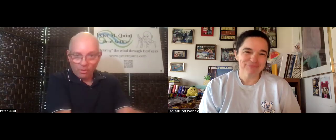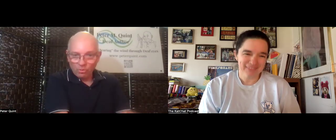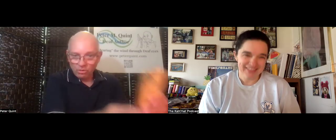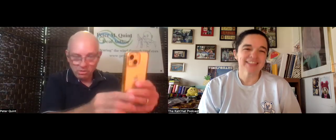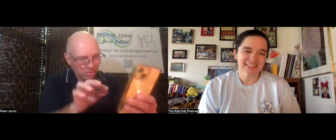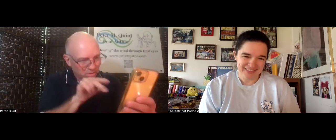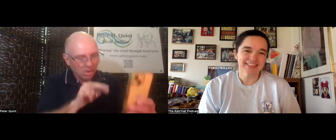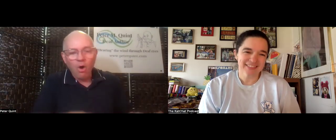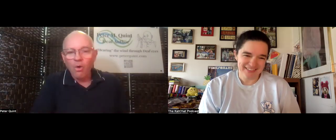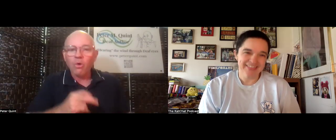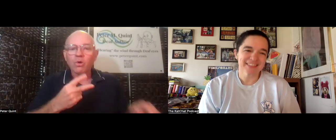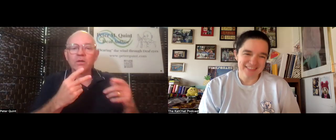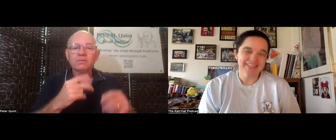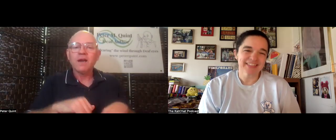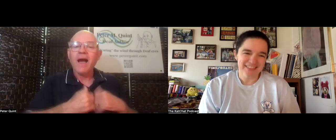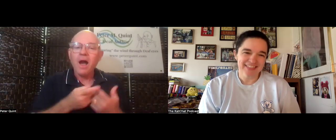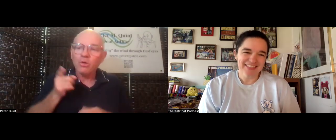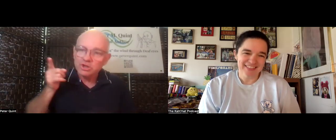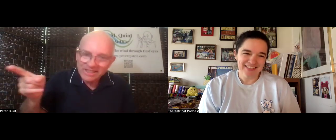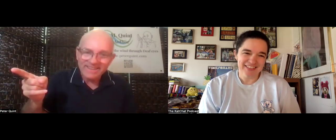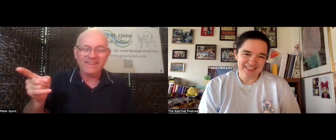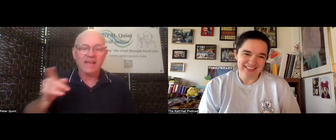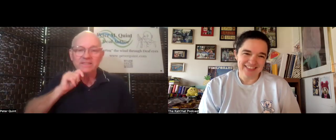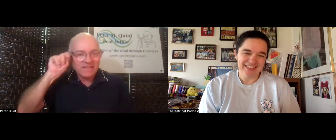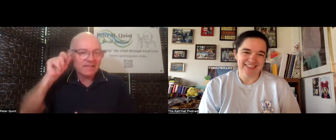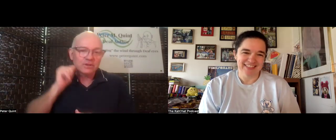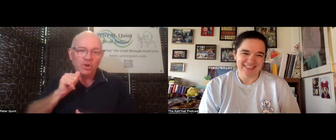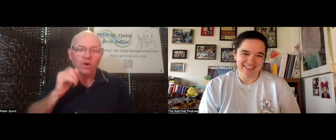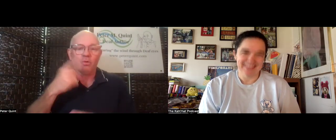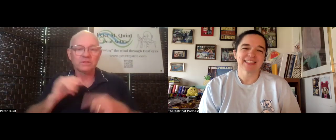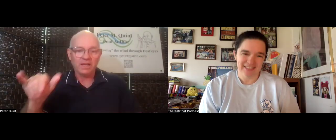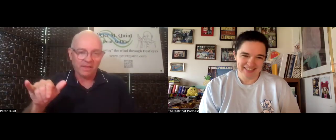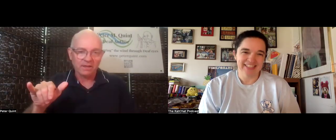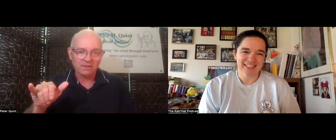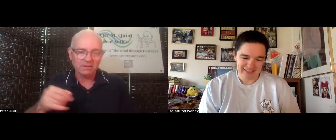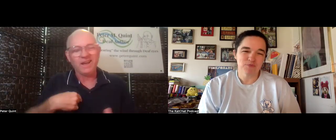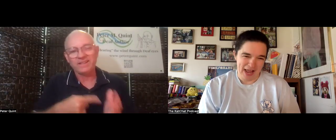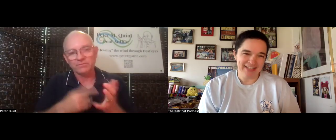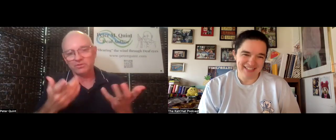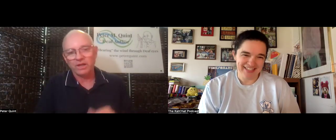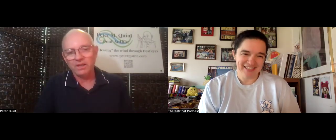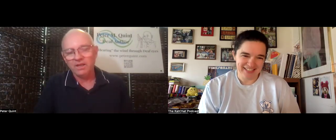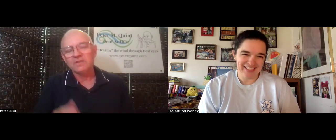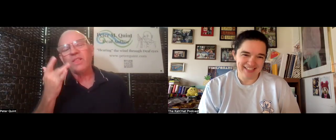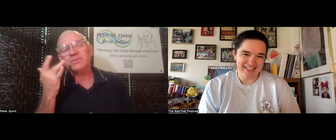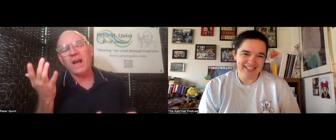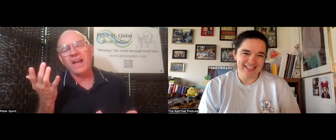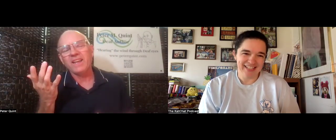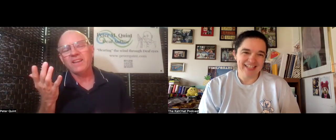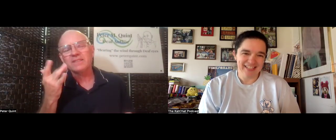on the phone, oh, how she as a teenage girl would sign that. I Yeah. demonstrate.